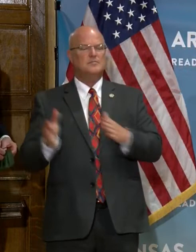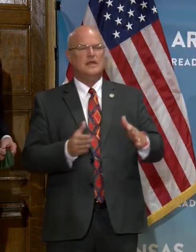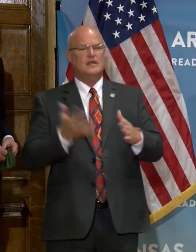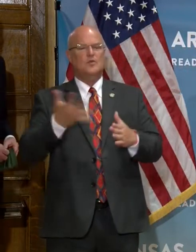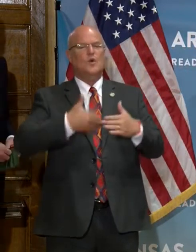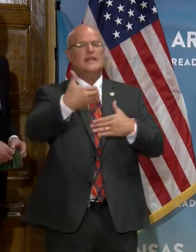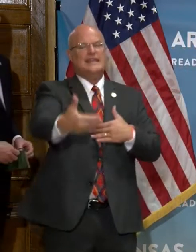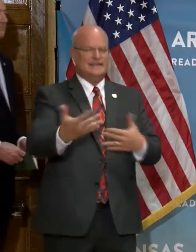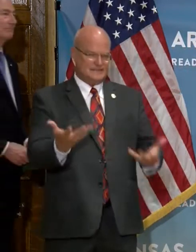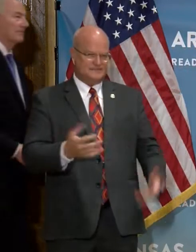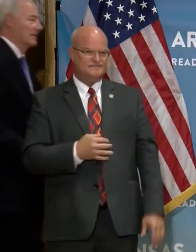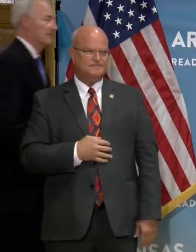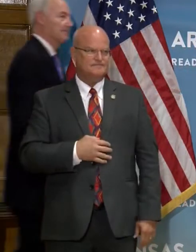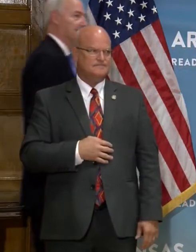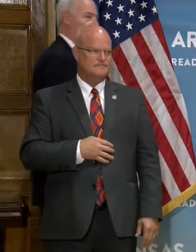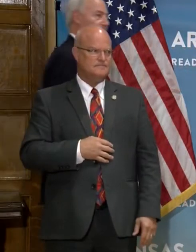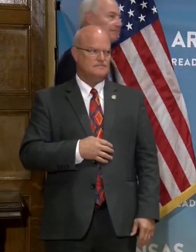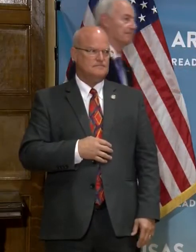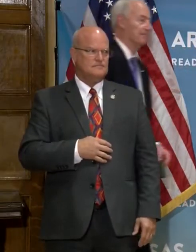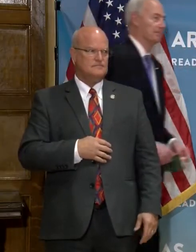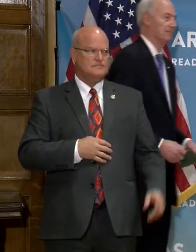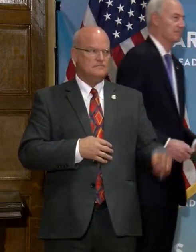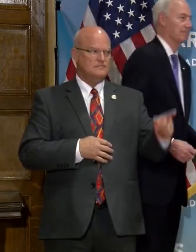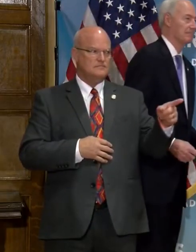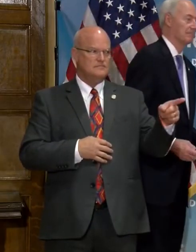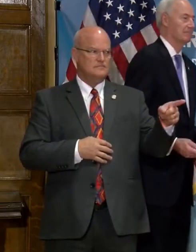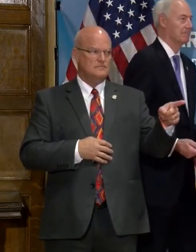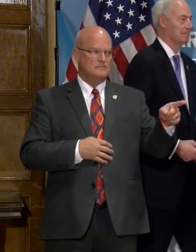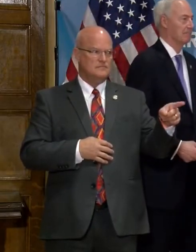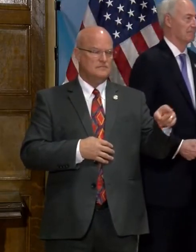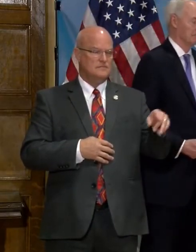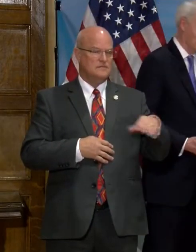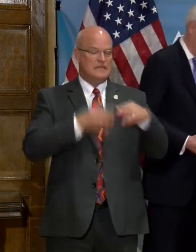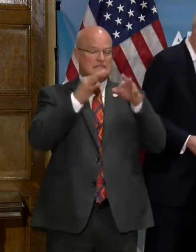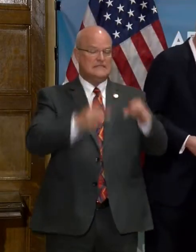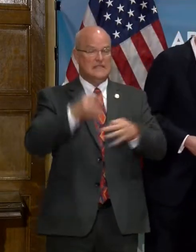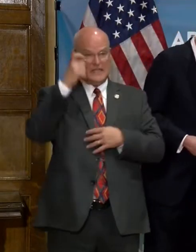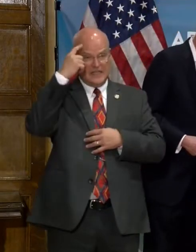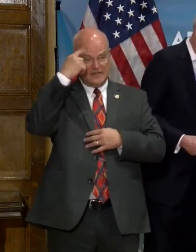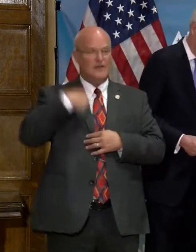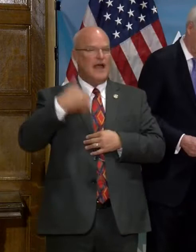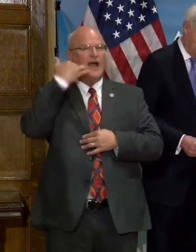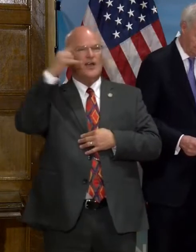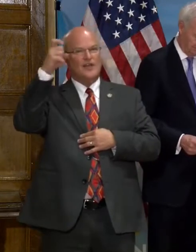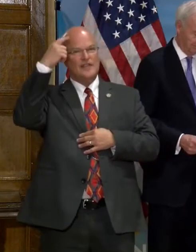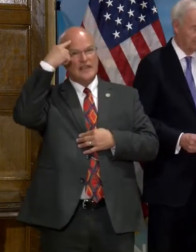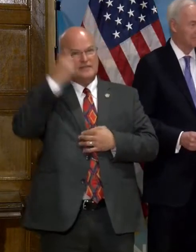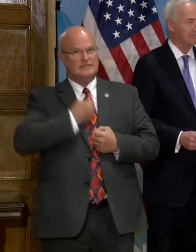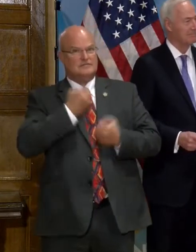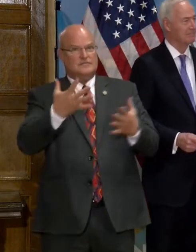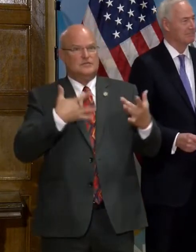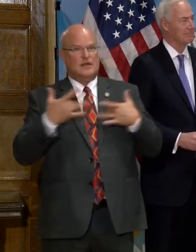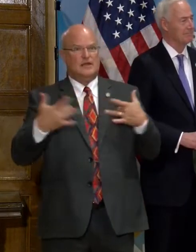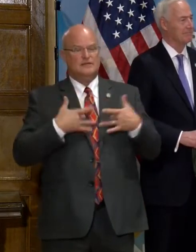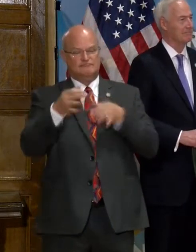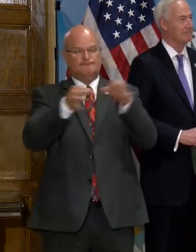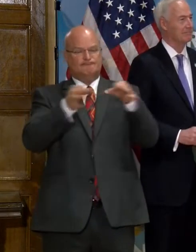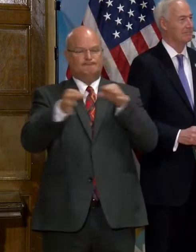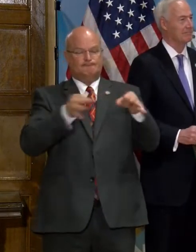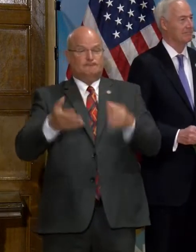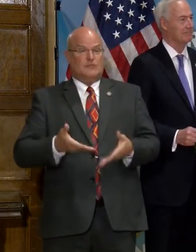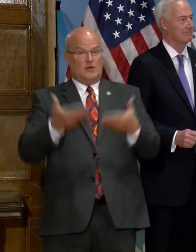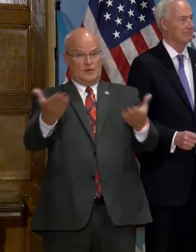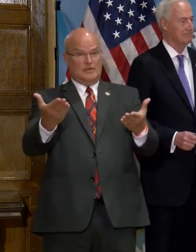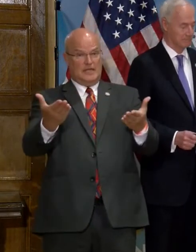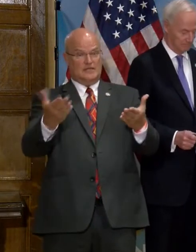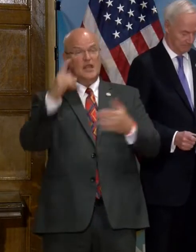what next. So was that a call that the governor made? So I called the governor, expressed my concerns, told him my